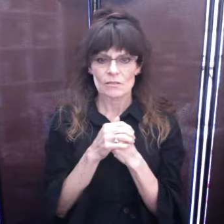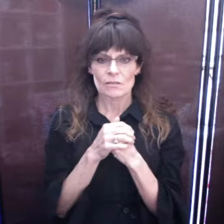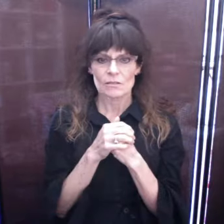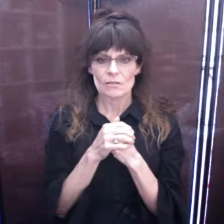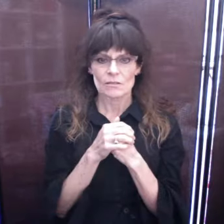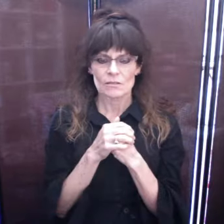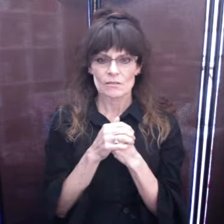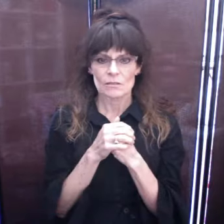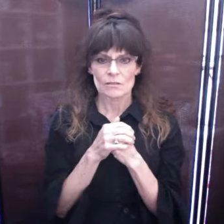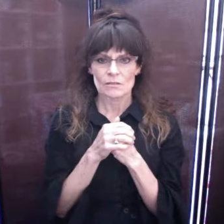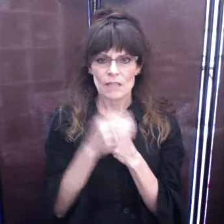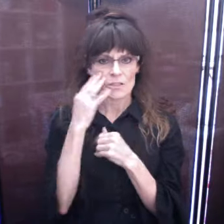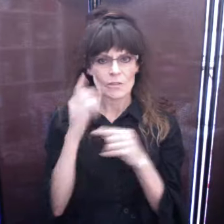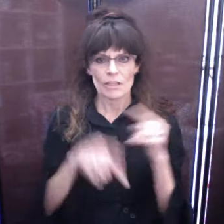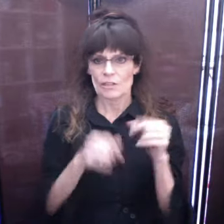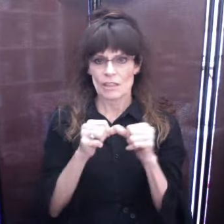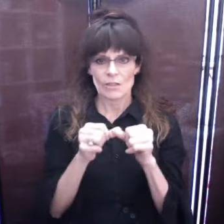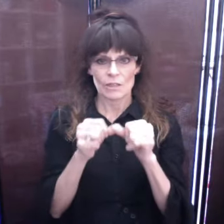I knew I couldn't do it anymore.